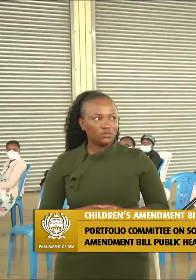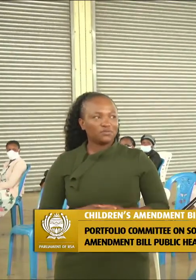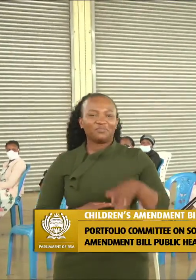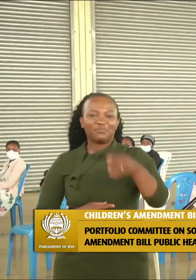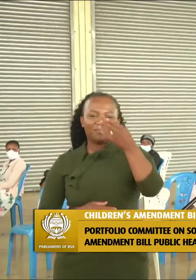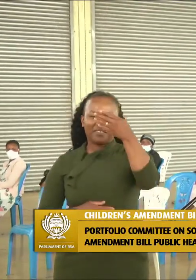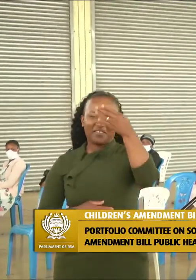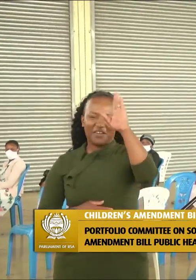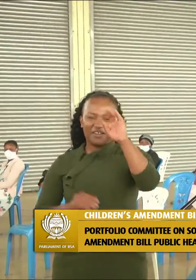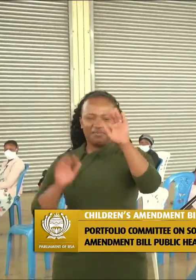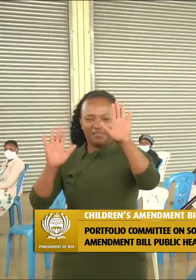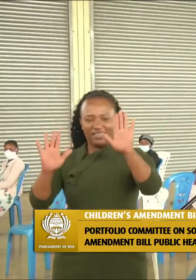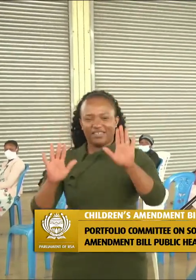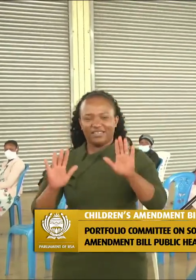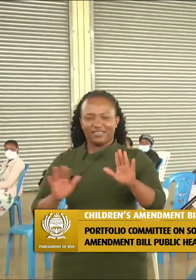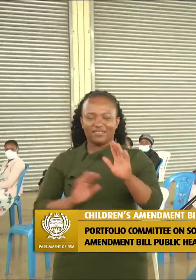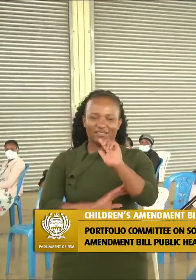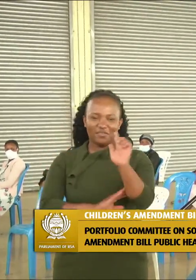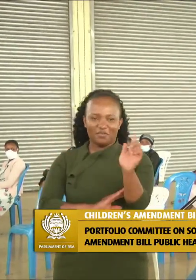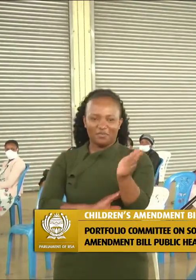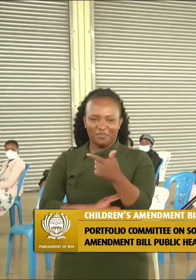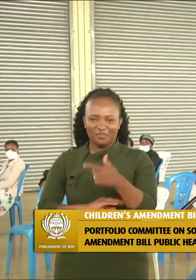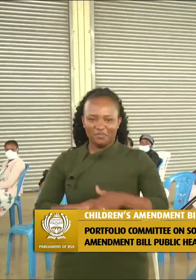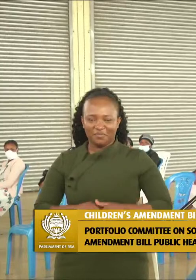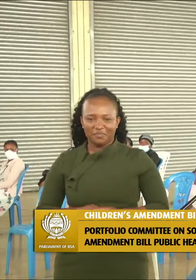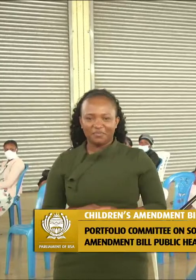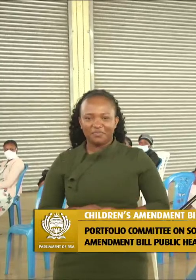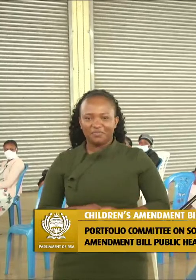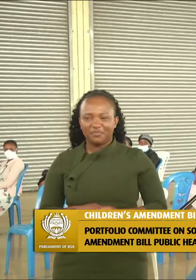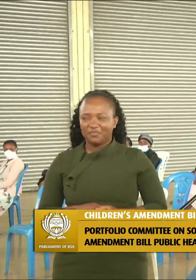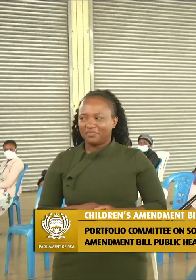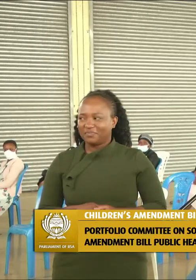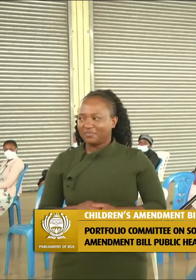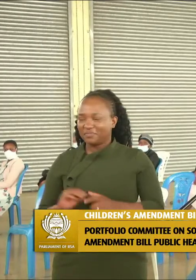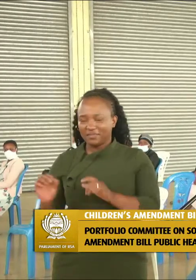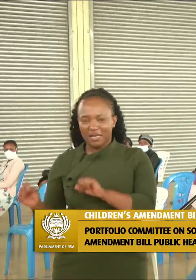everyone. uNkulunkulu makabusise bonke abantu.